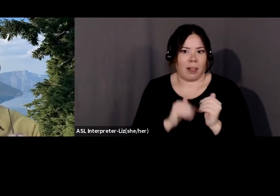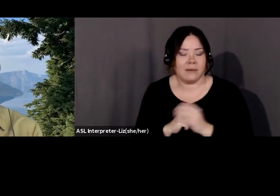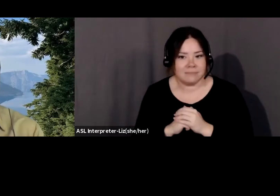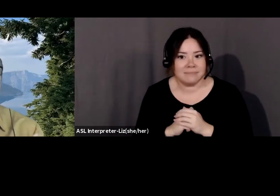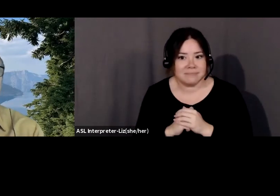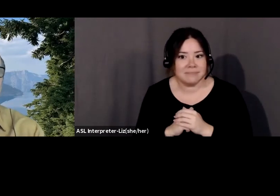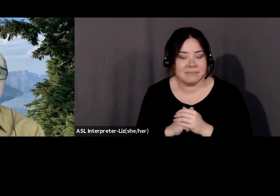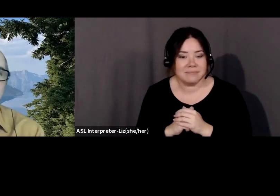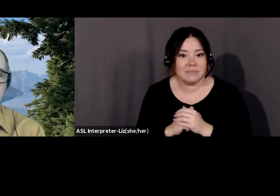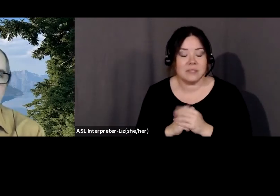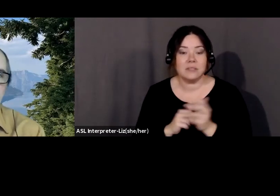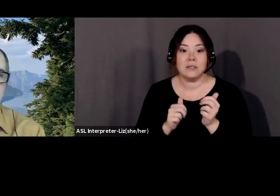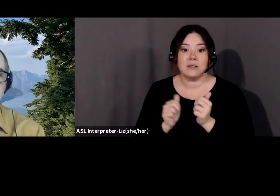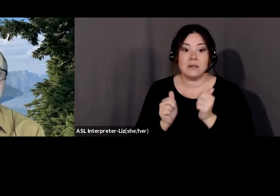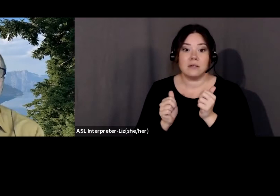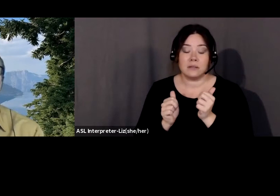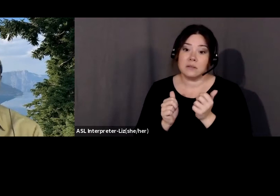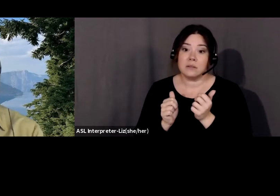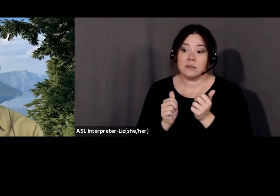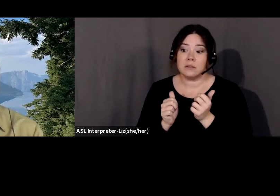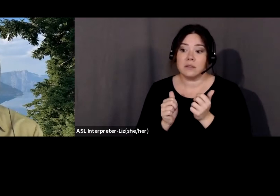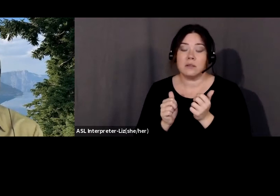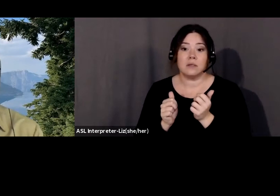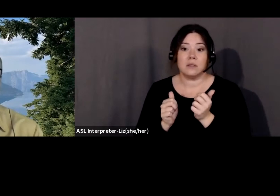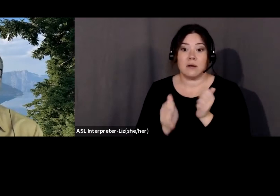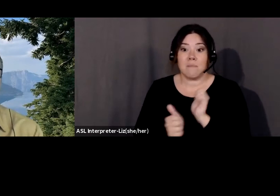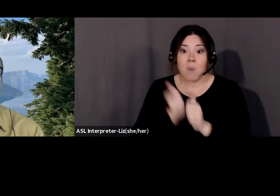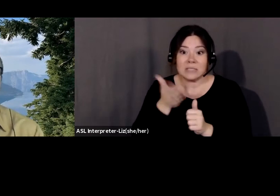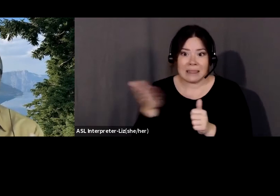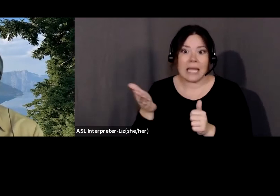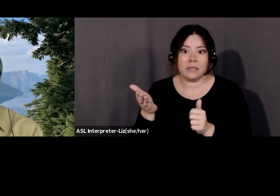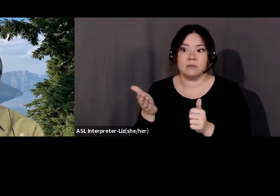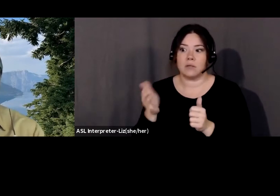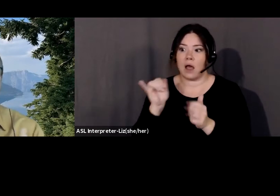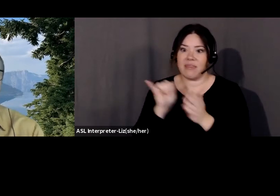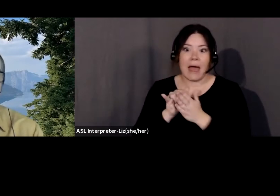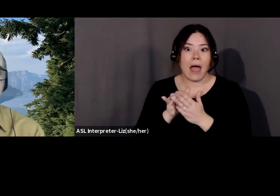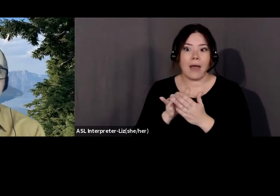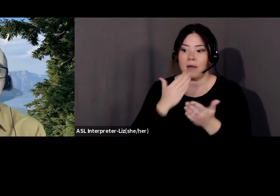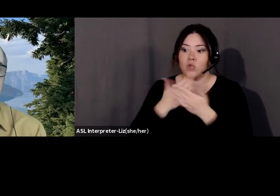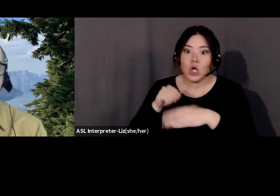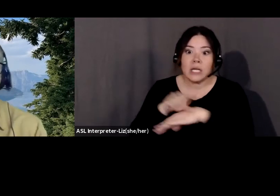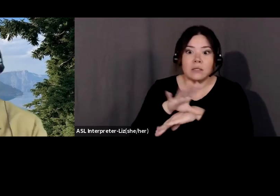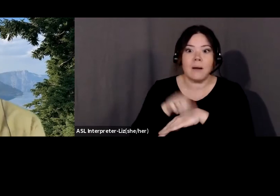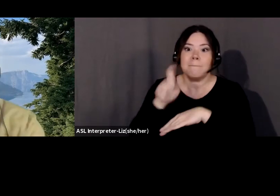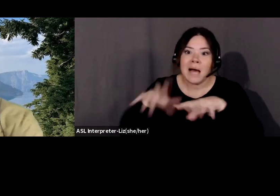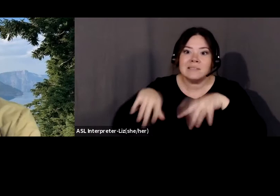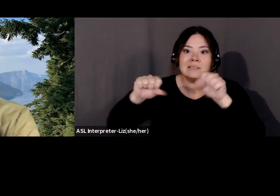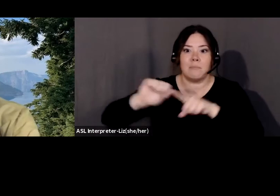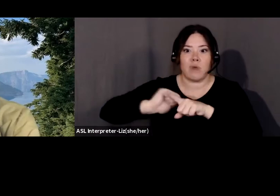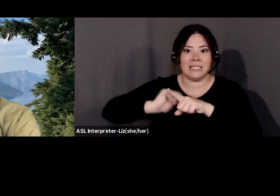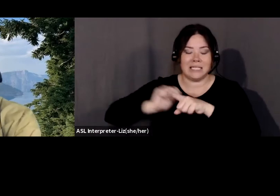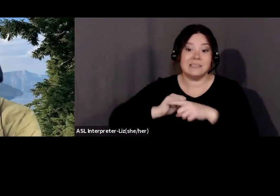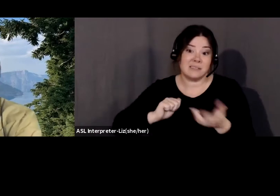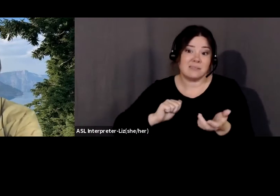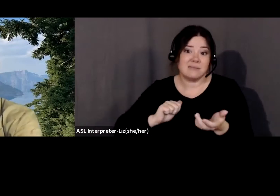Most things worth doing take practice and are uncomfortable. And that's a